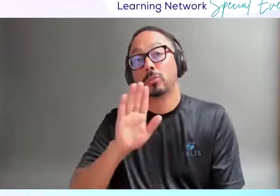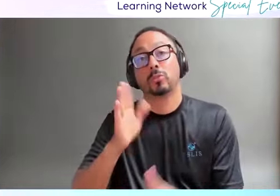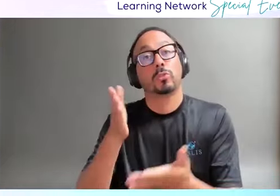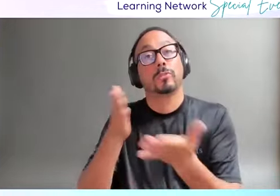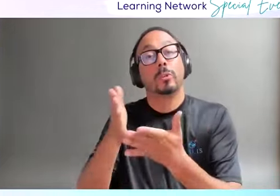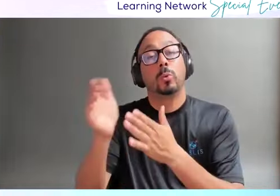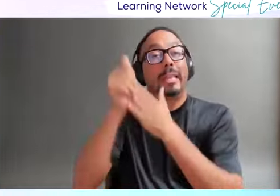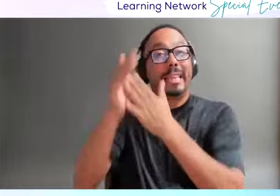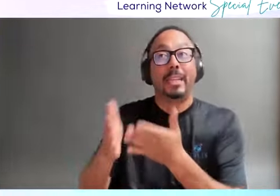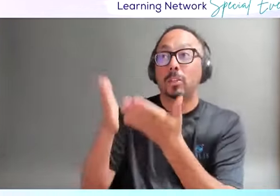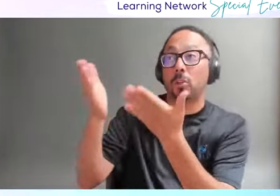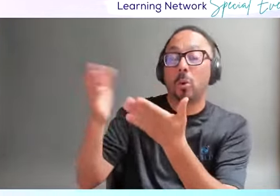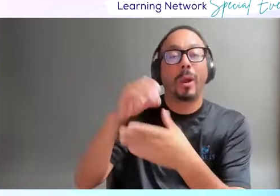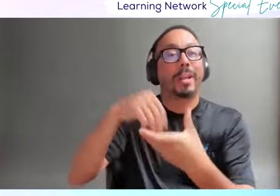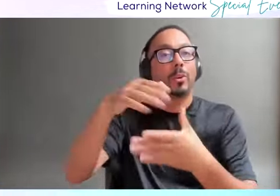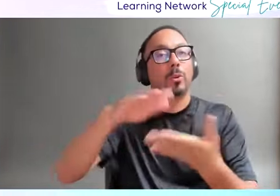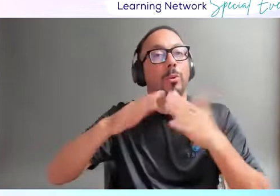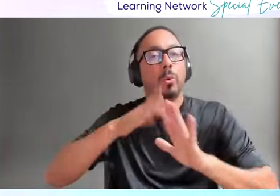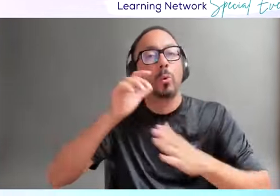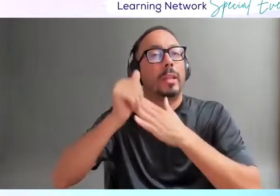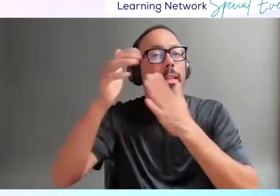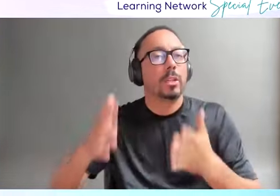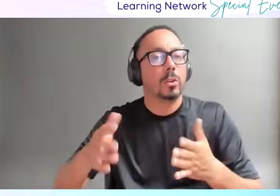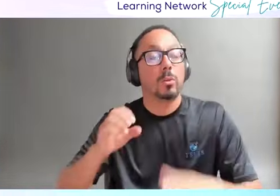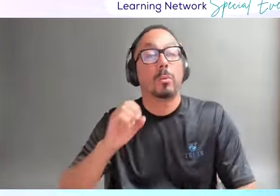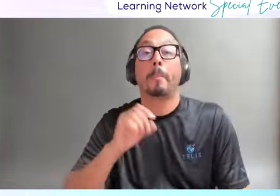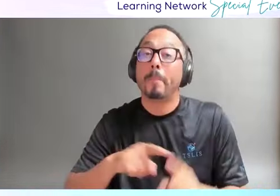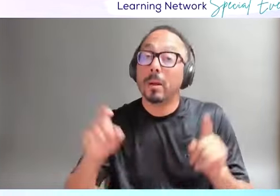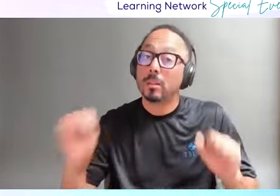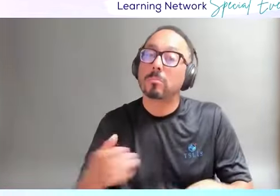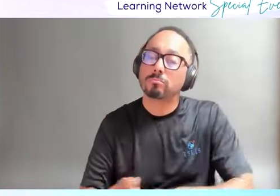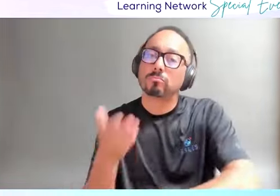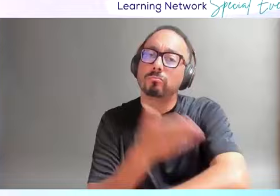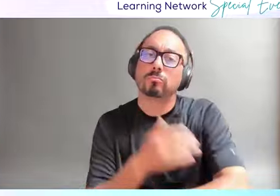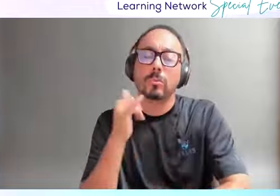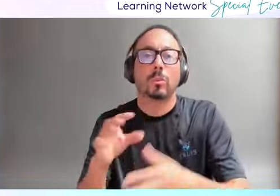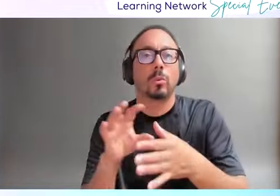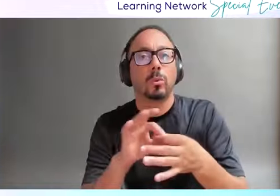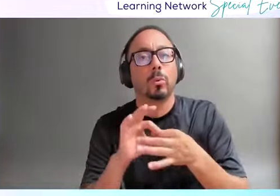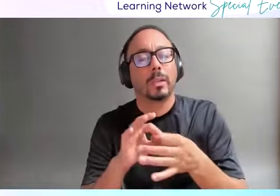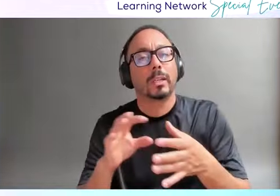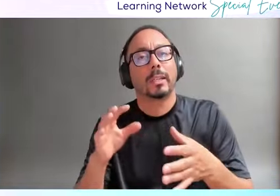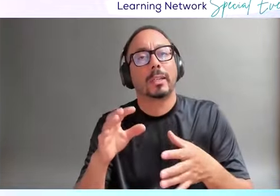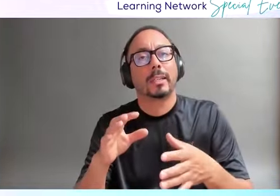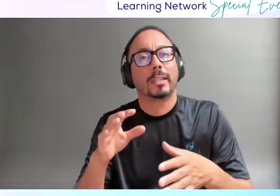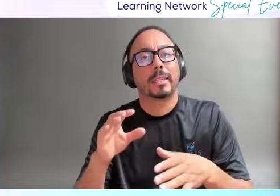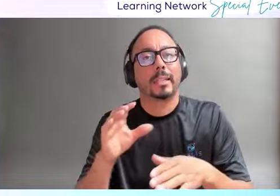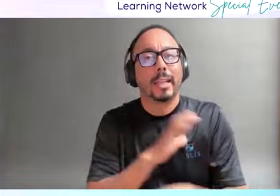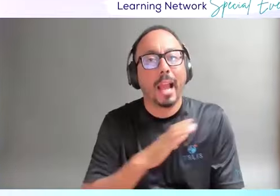your community, but it can be enhanced by coordinating councils, coordinating committees, shared service